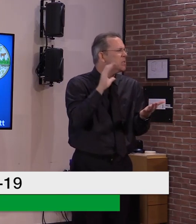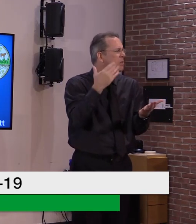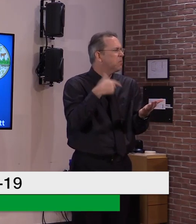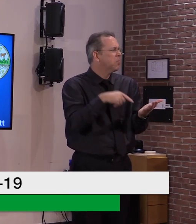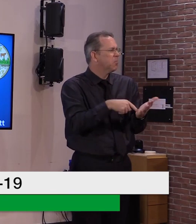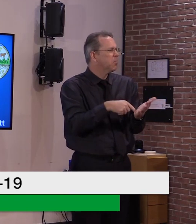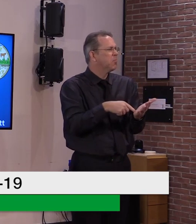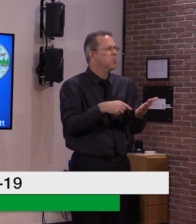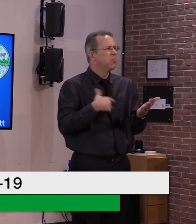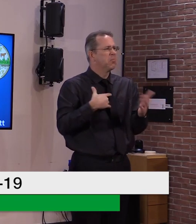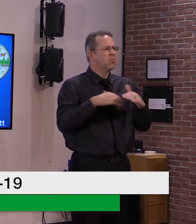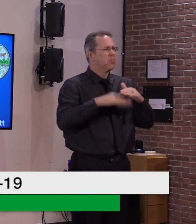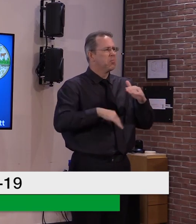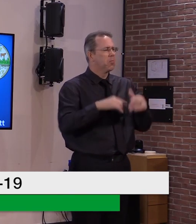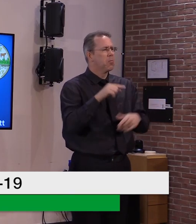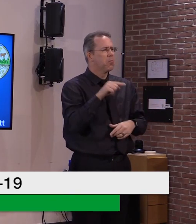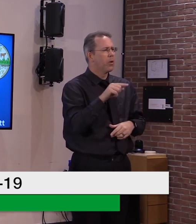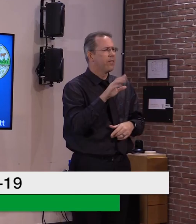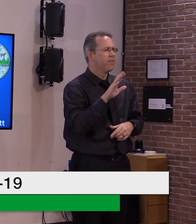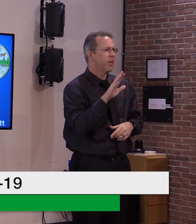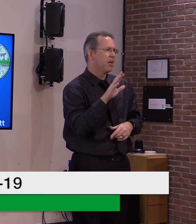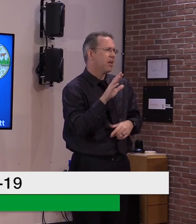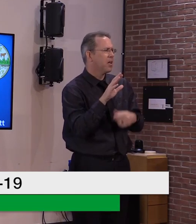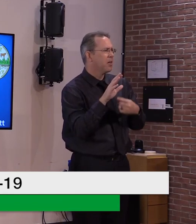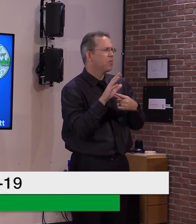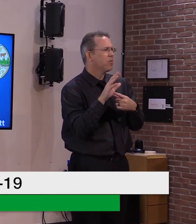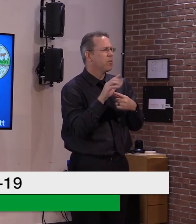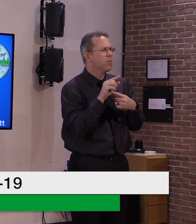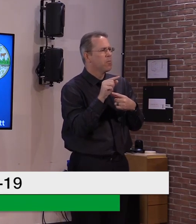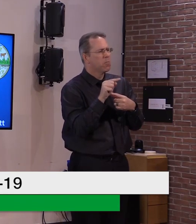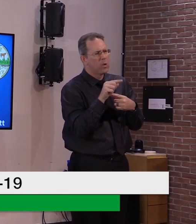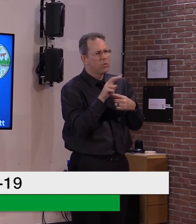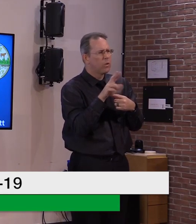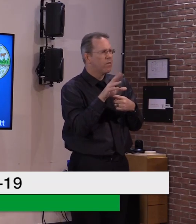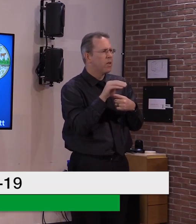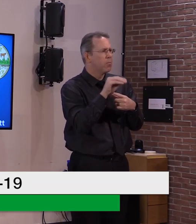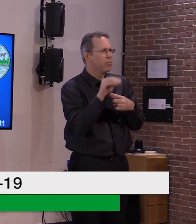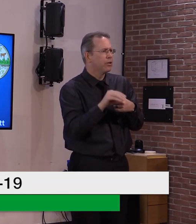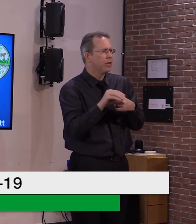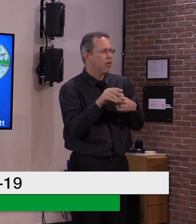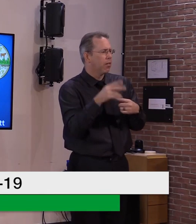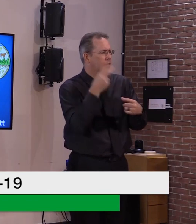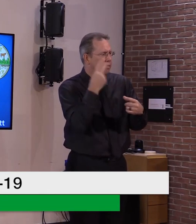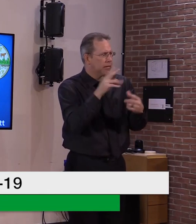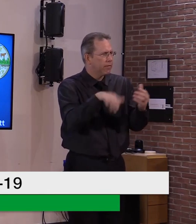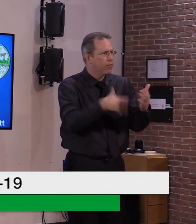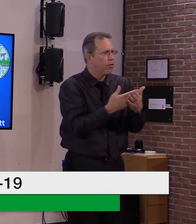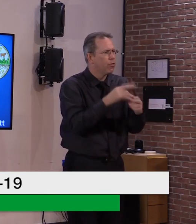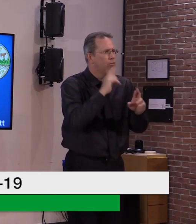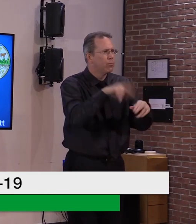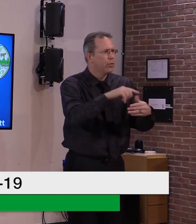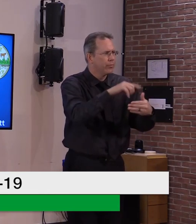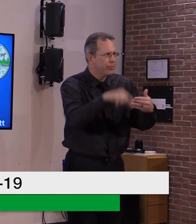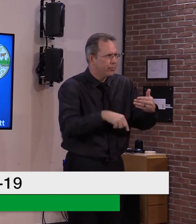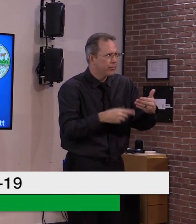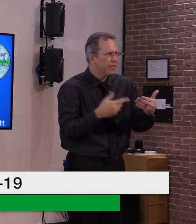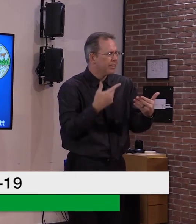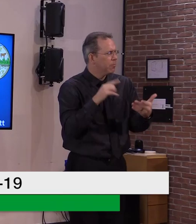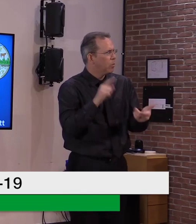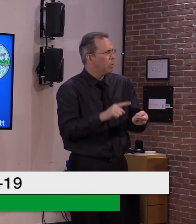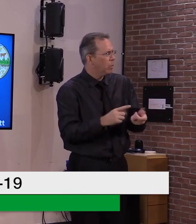possibly in the 0.25 range so we're talking you know less than a couple dozen